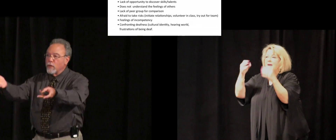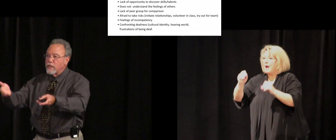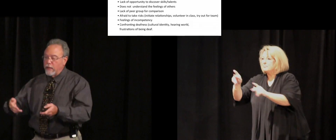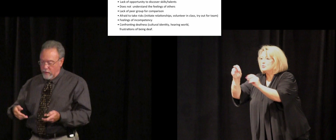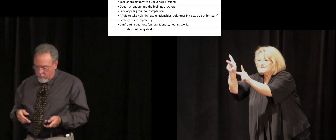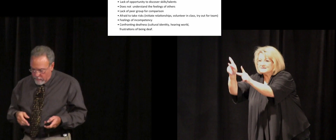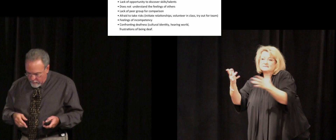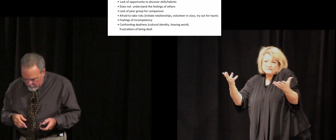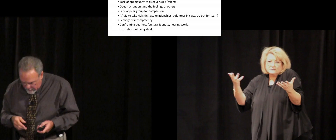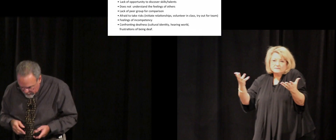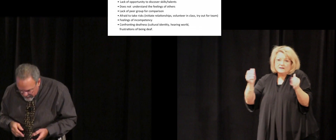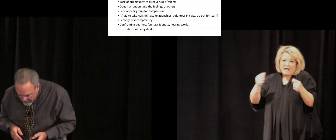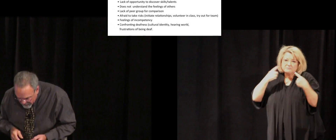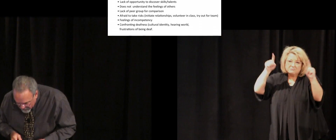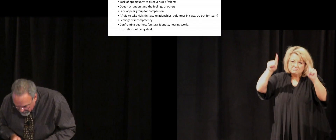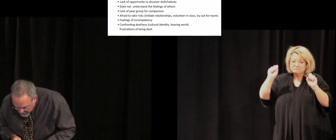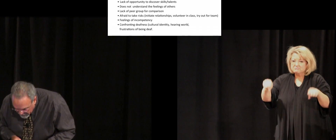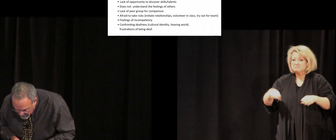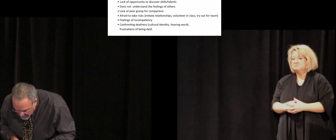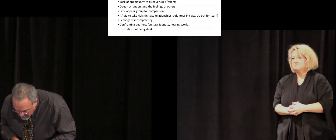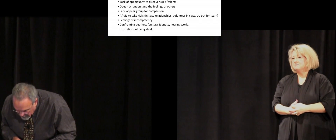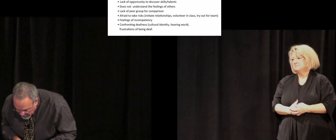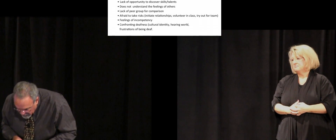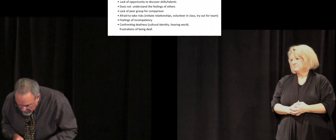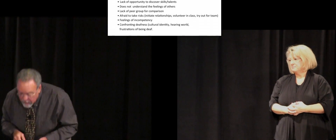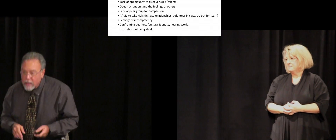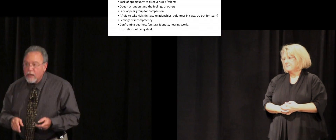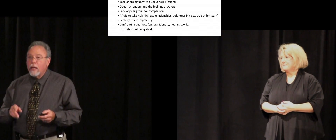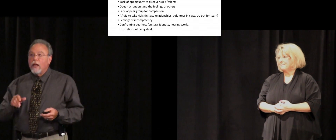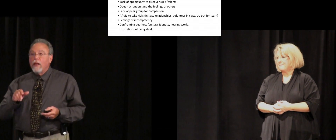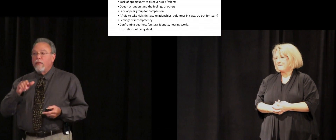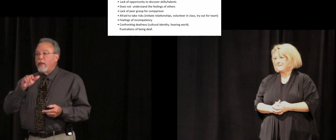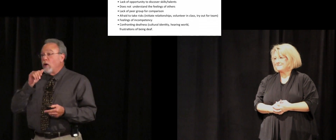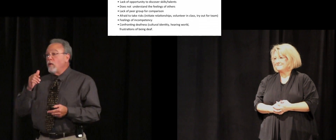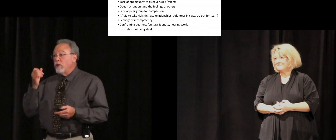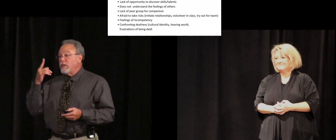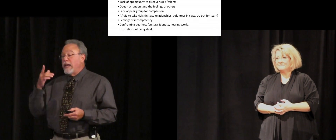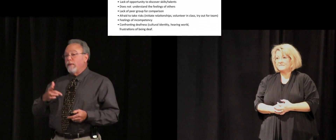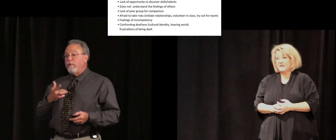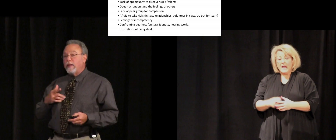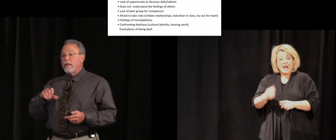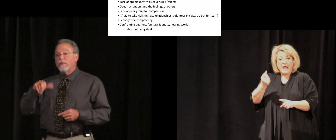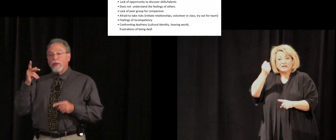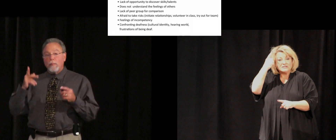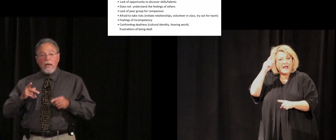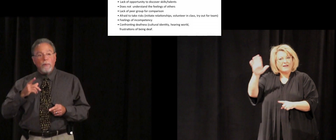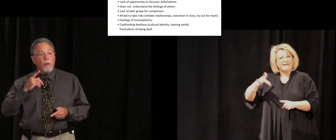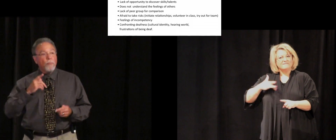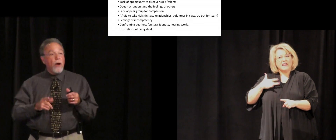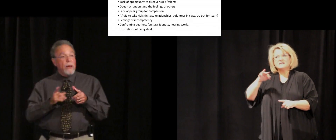taking risks and experiment and developing their own personal values.